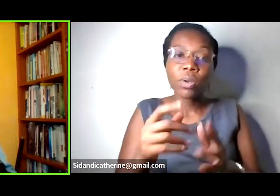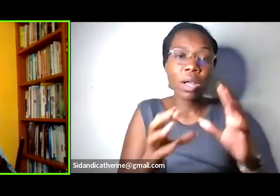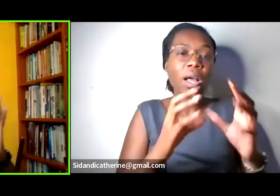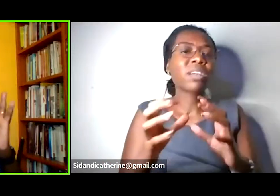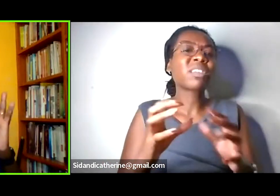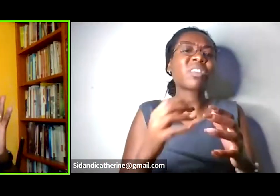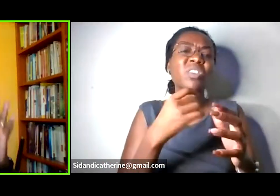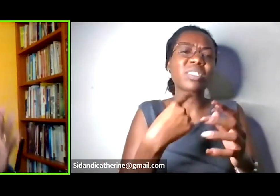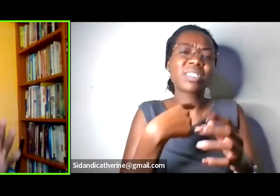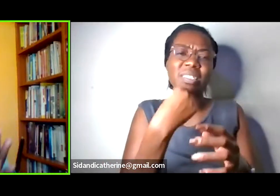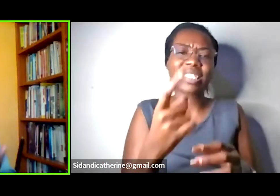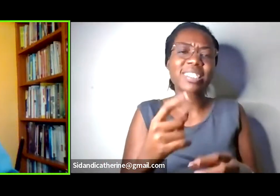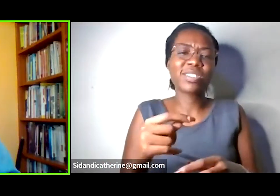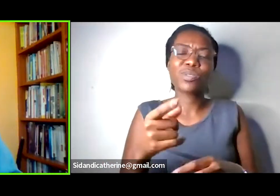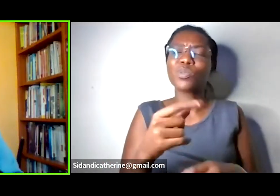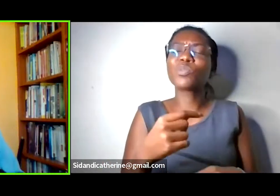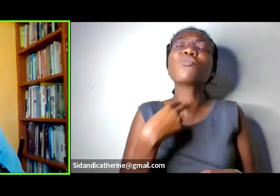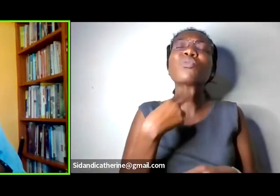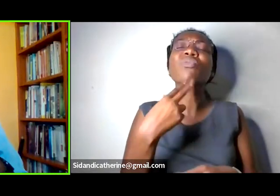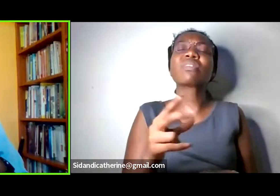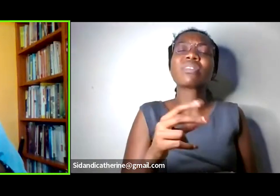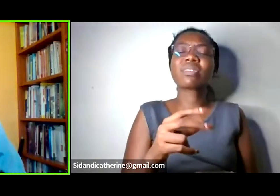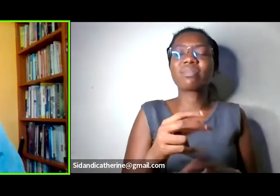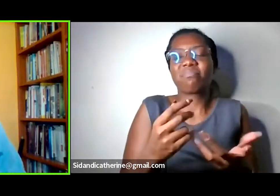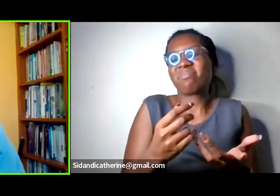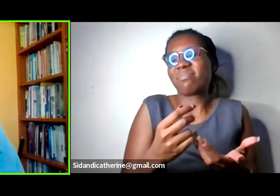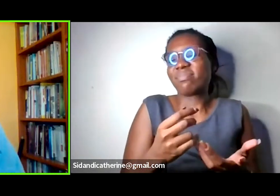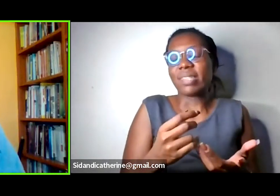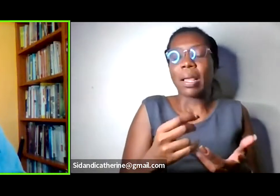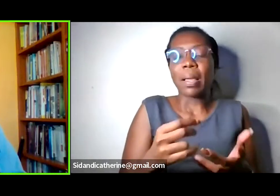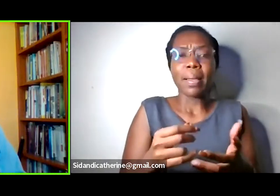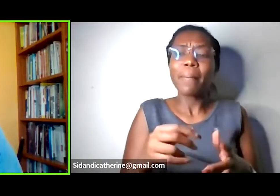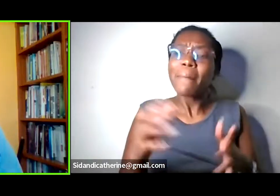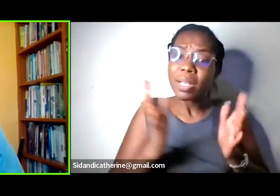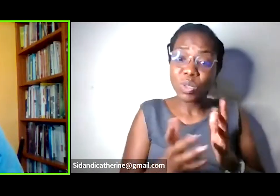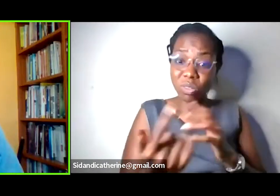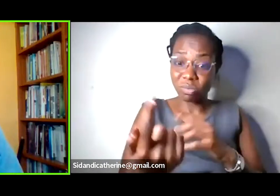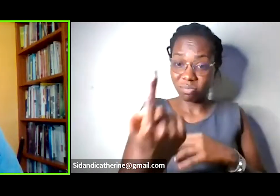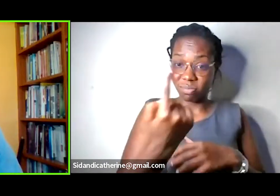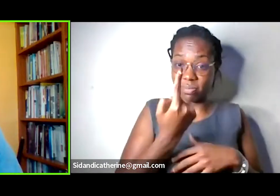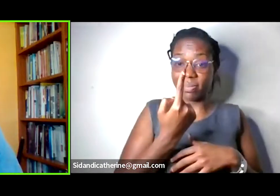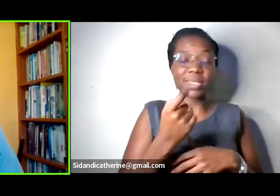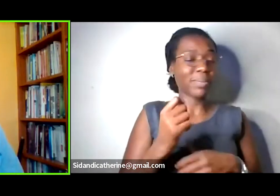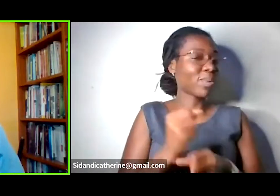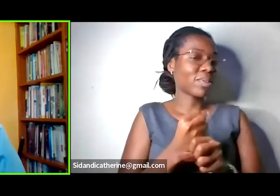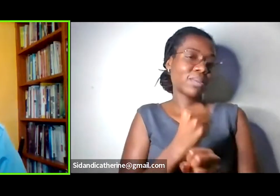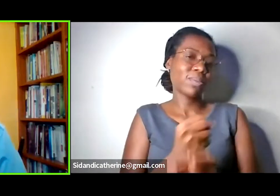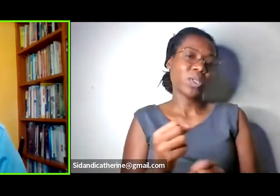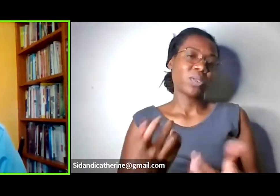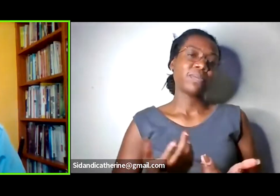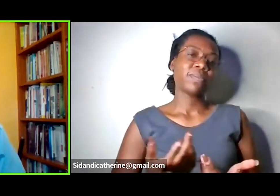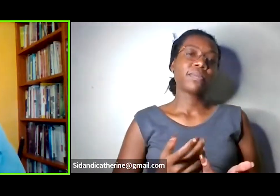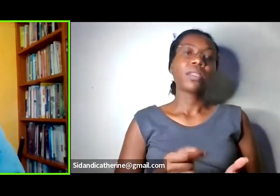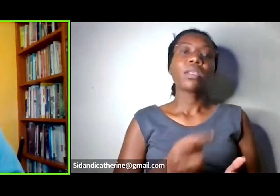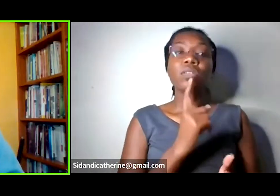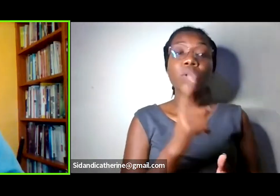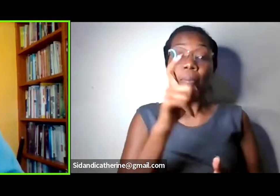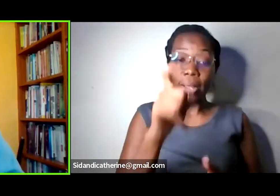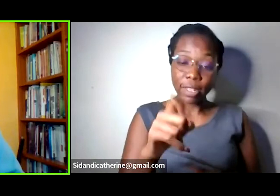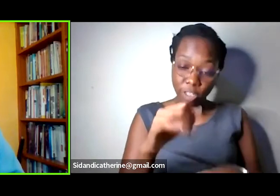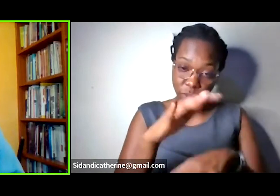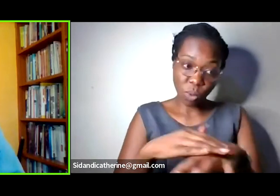the only way you can do that is if you speak, if you speak to one person. Summary point for that is